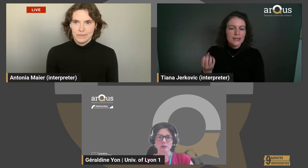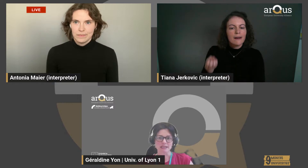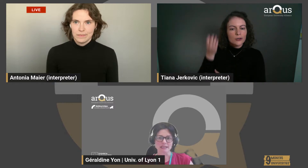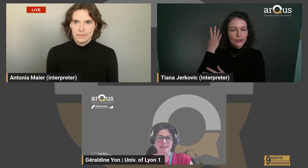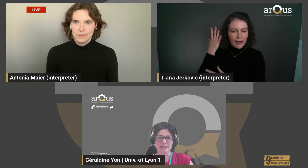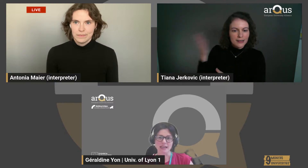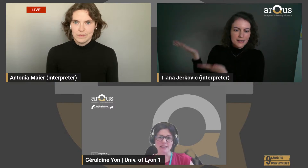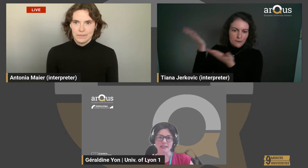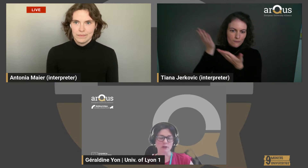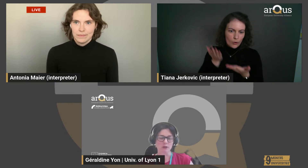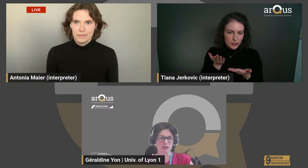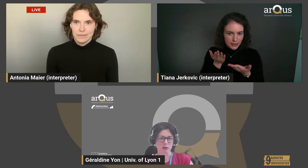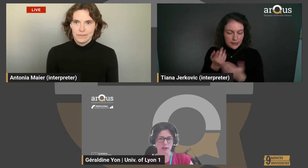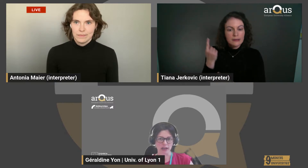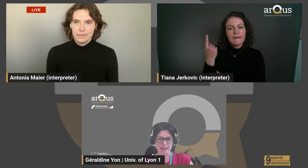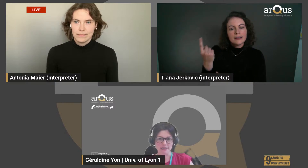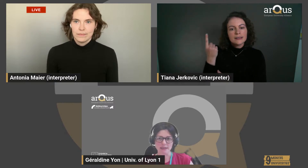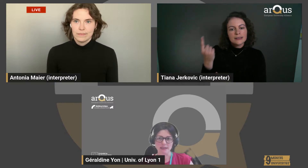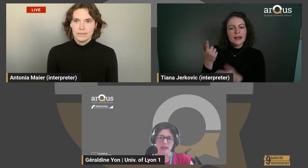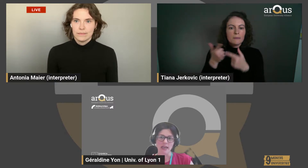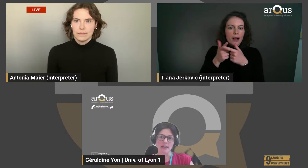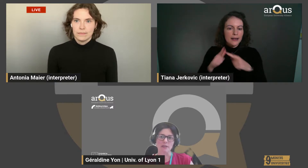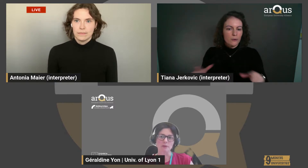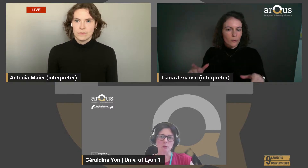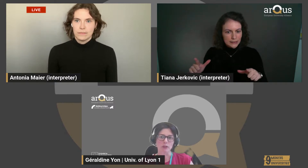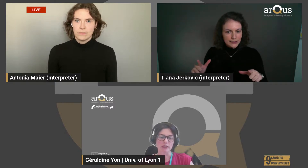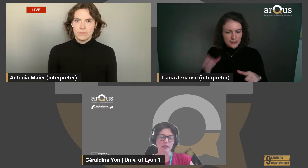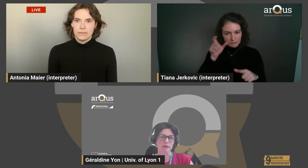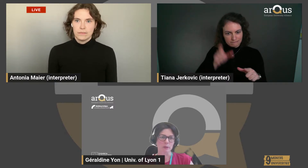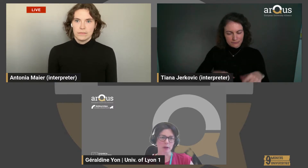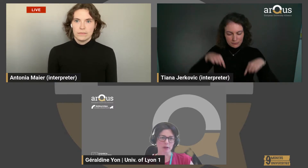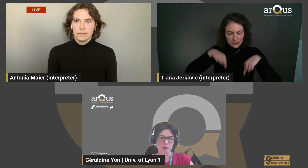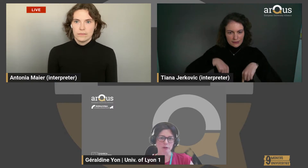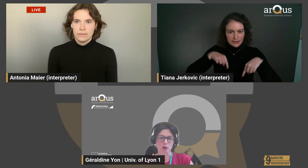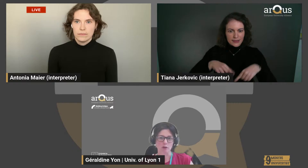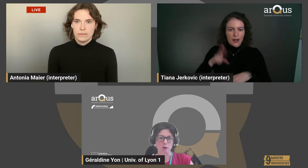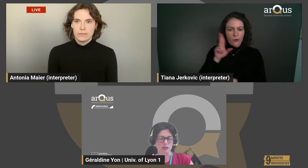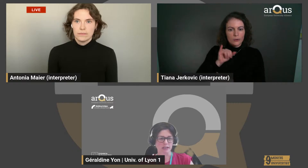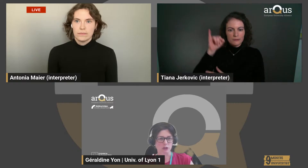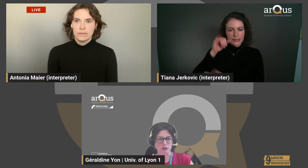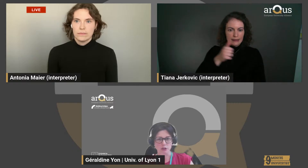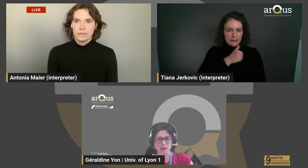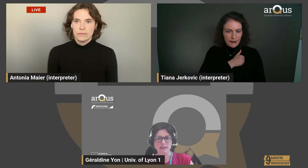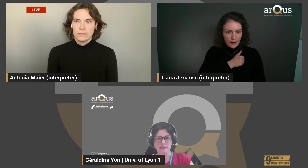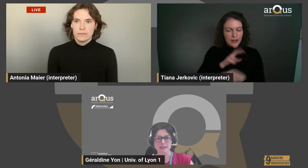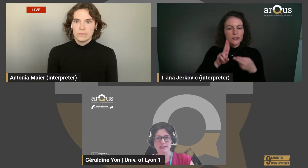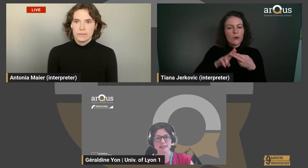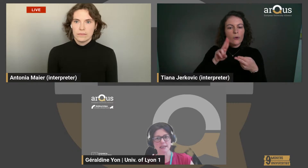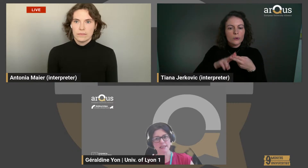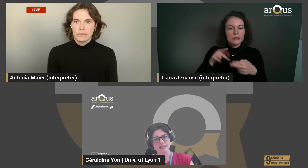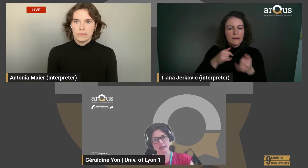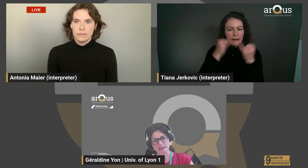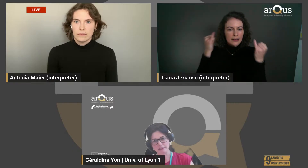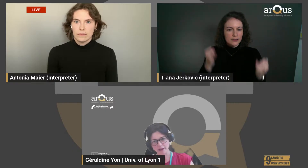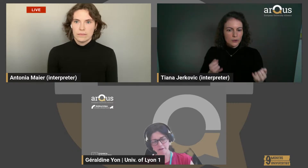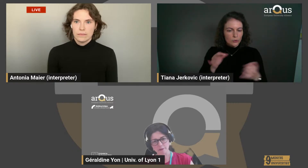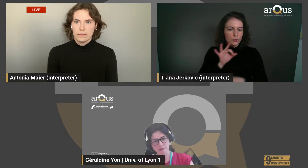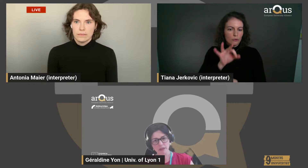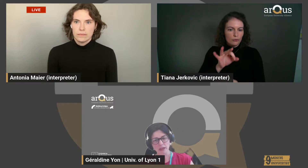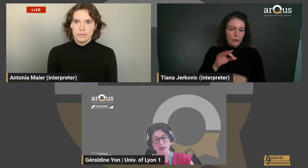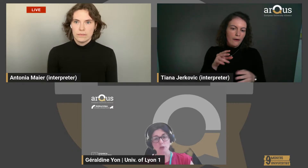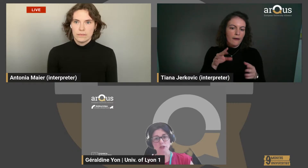studied linguistics at the University of Graz and has been working in the Department of Translation Studies since